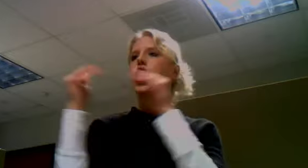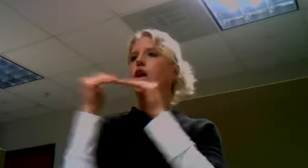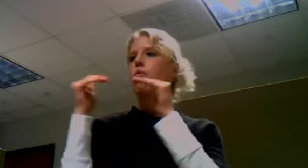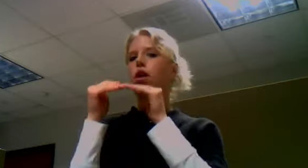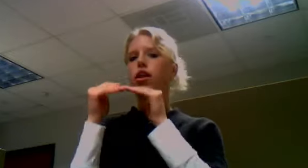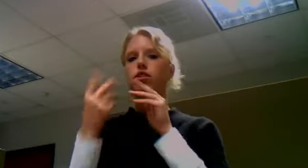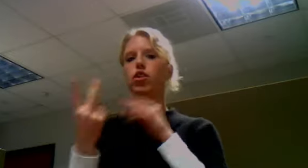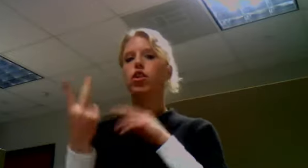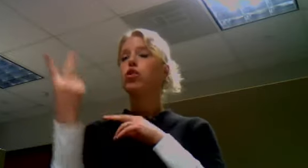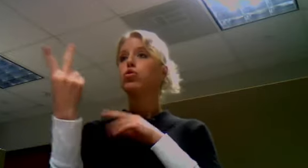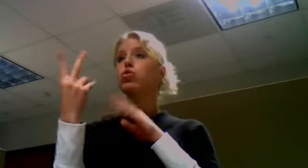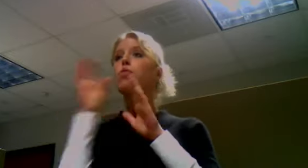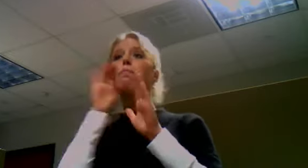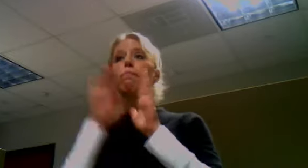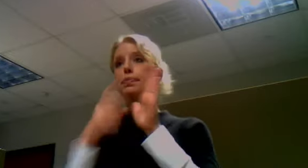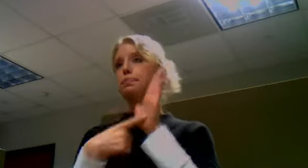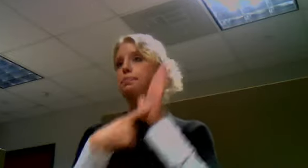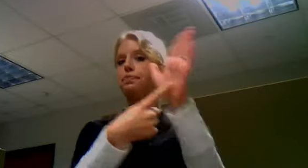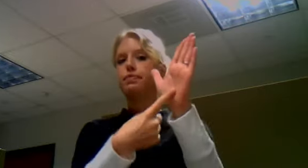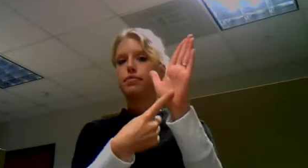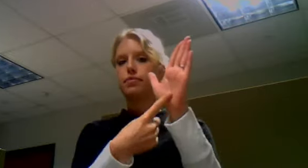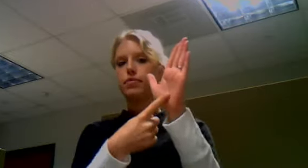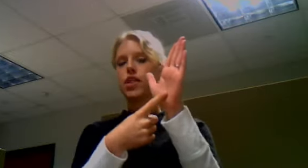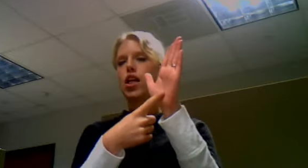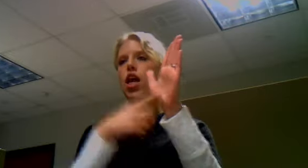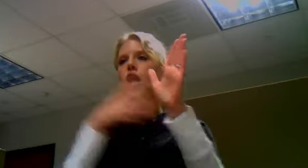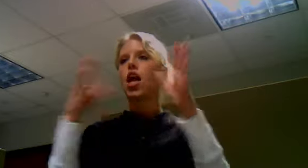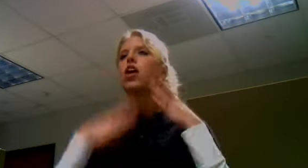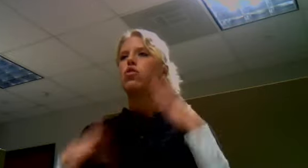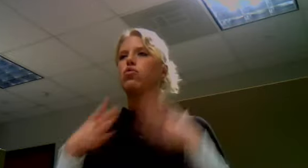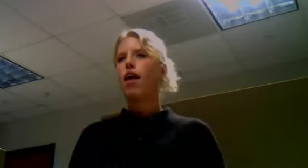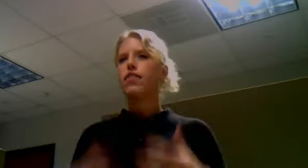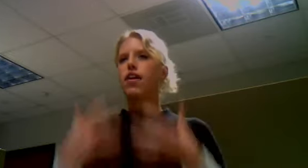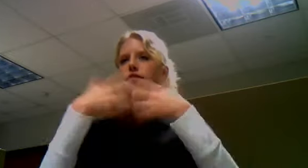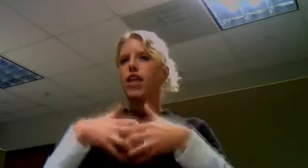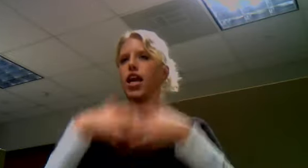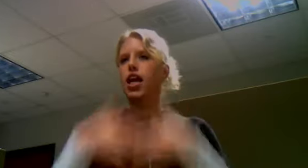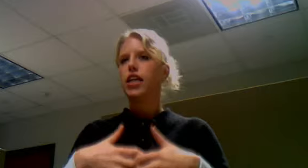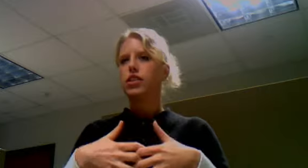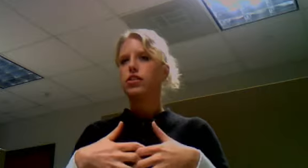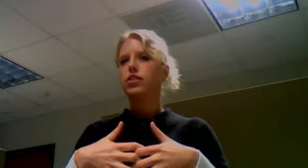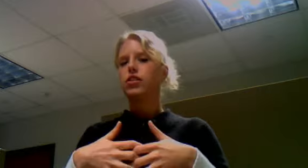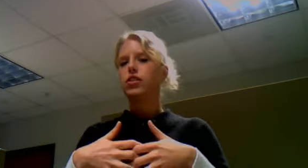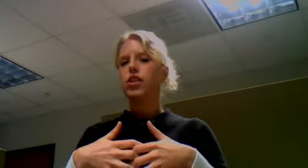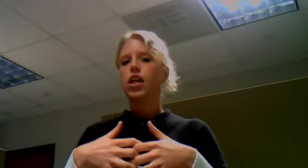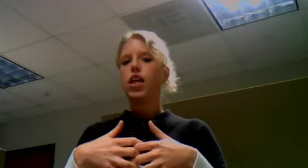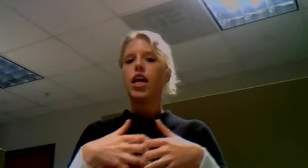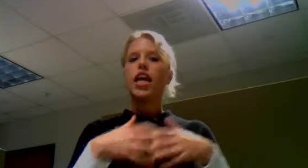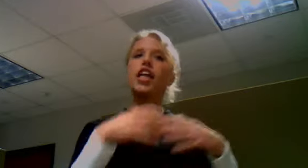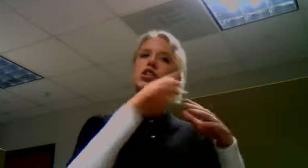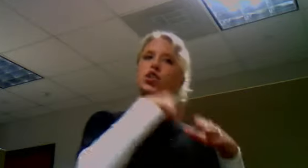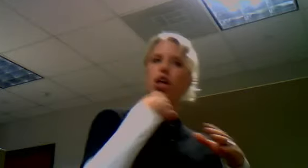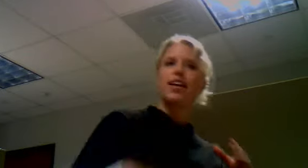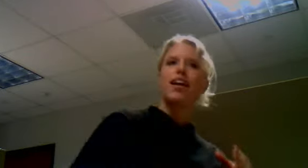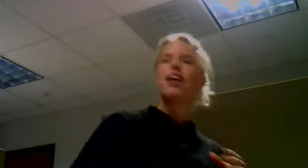pictures taken of garment factories in Guangdong province and garment factories in India. In China, it's all